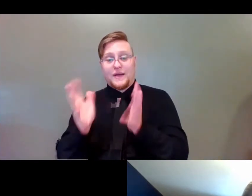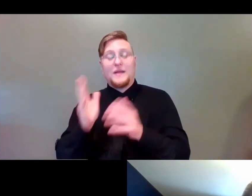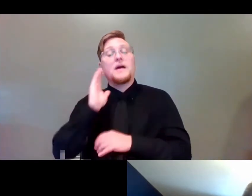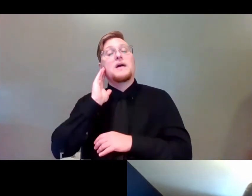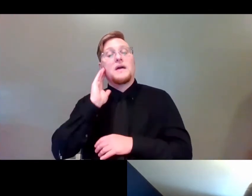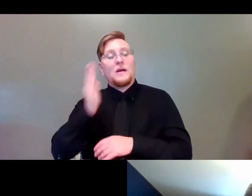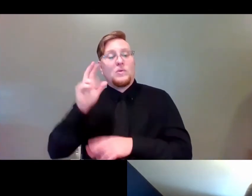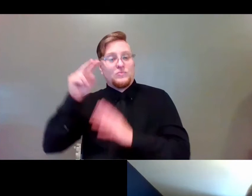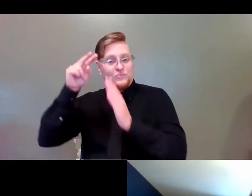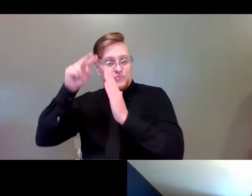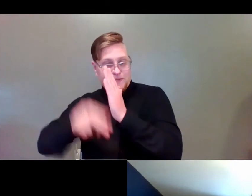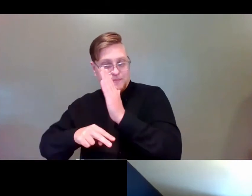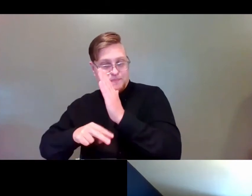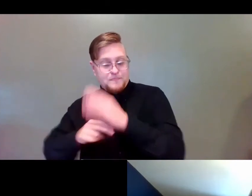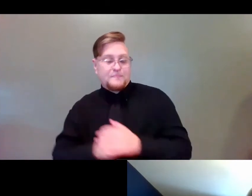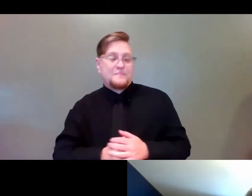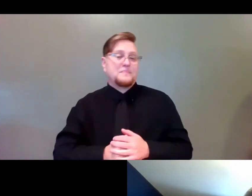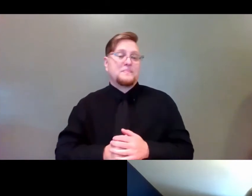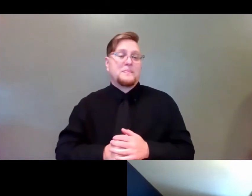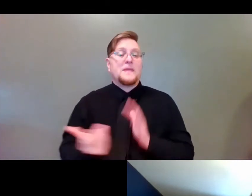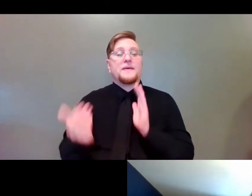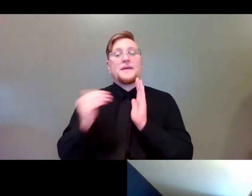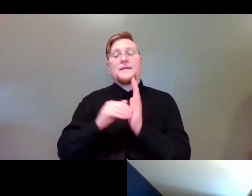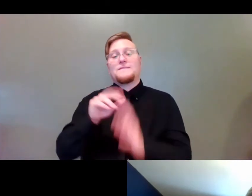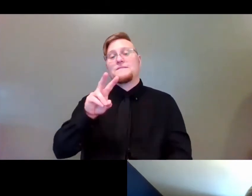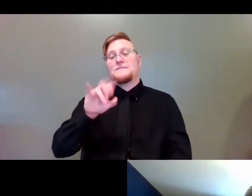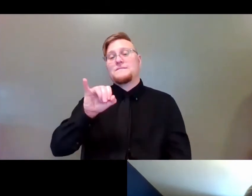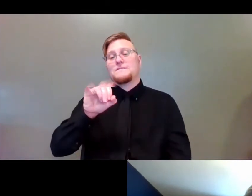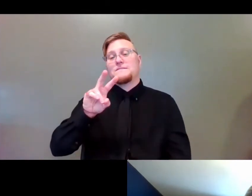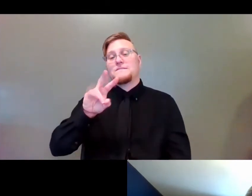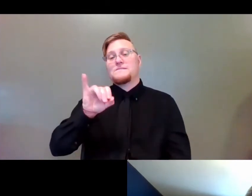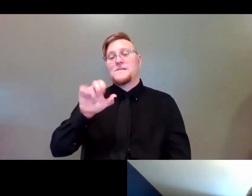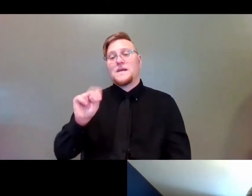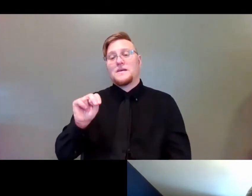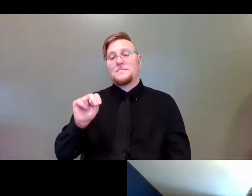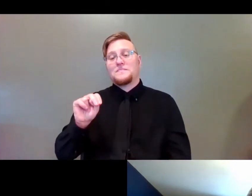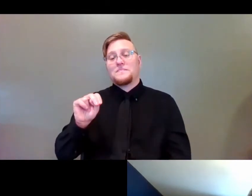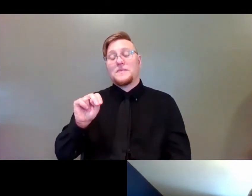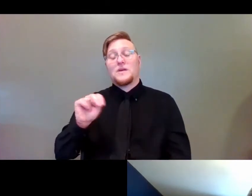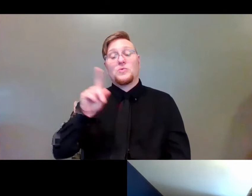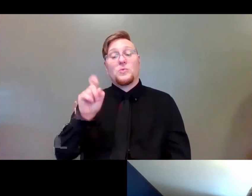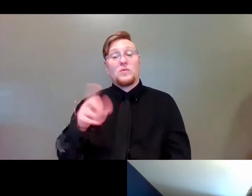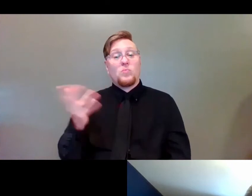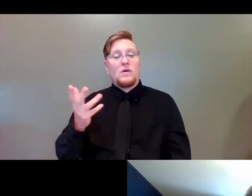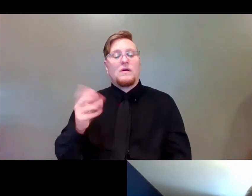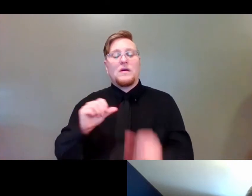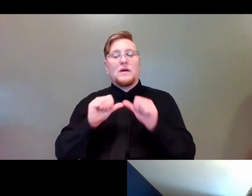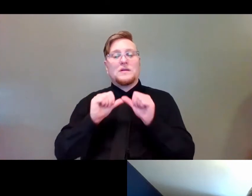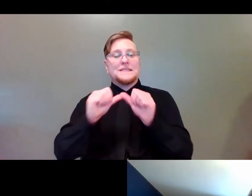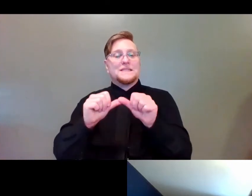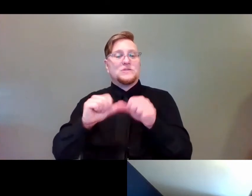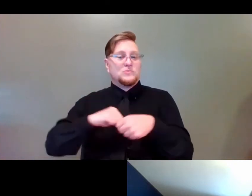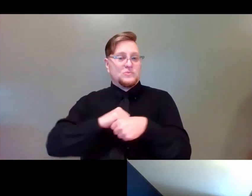there. I do have one from Vivian. She says, with the continued COVID-19 pandemic, what are some of your